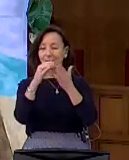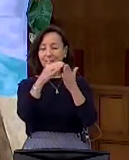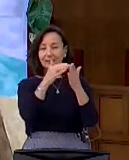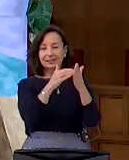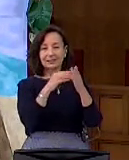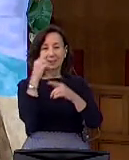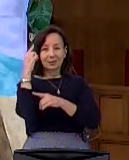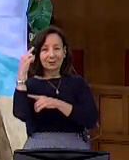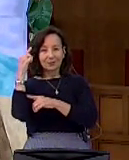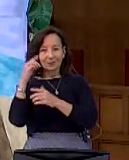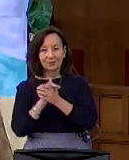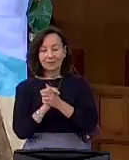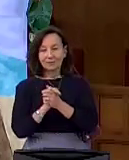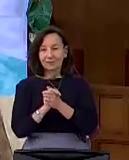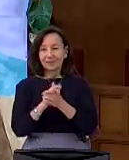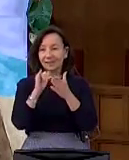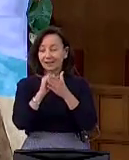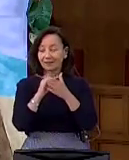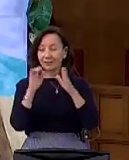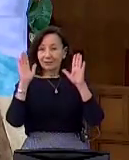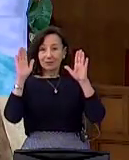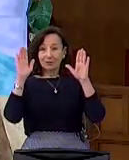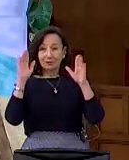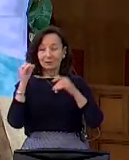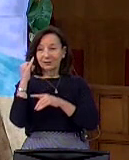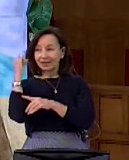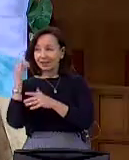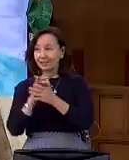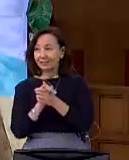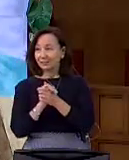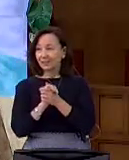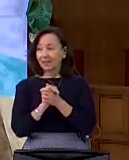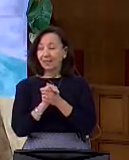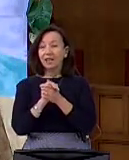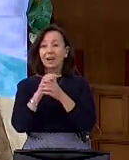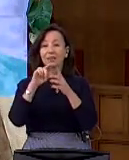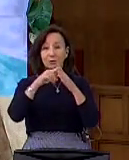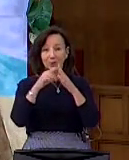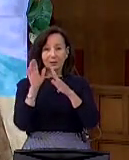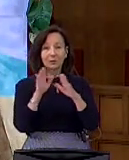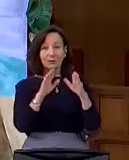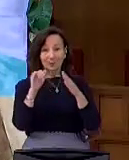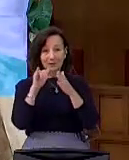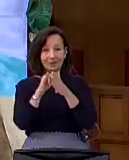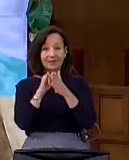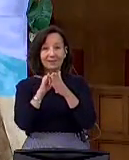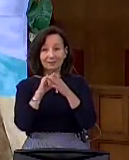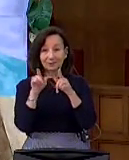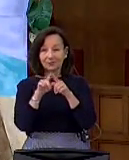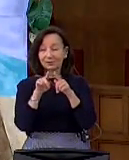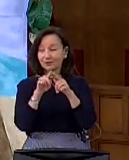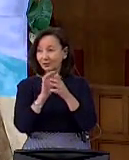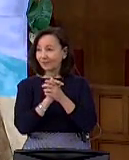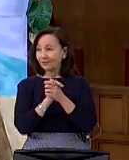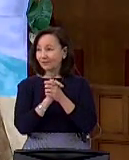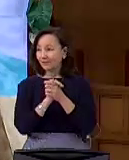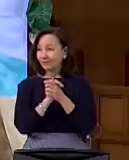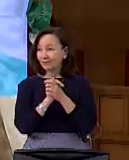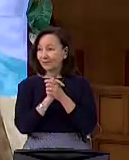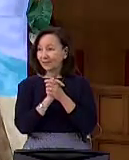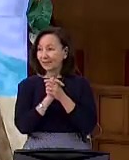concerns. And I thought that was a wonderful idea, so I've taken to doing that too. So this morning, what we'd like to do